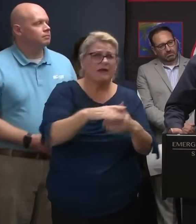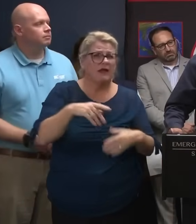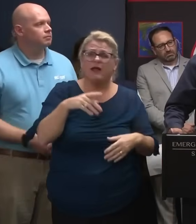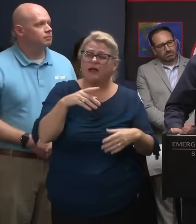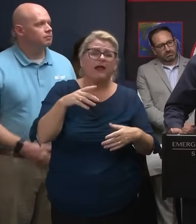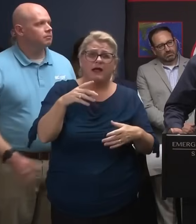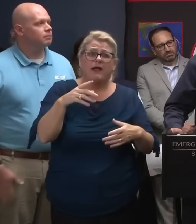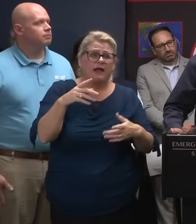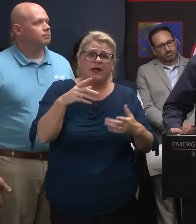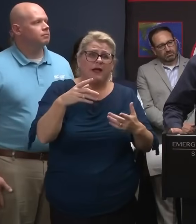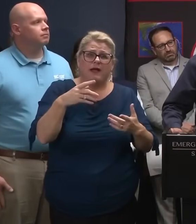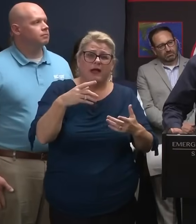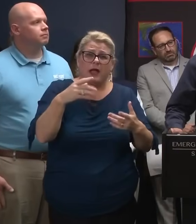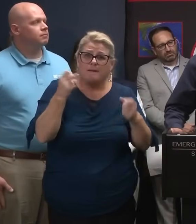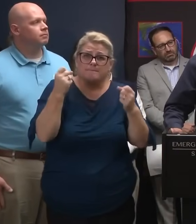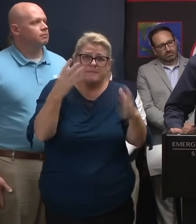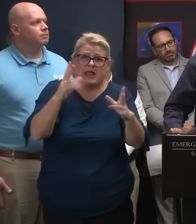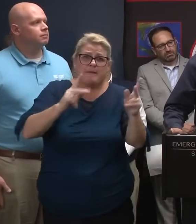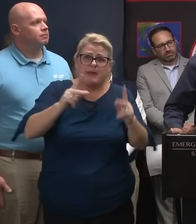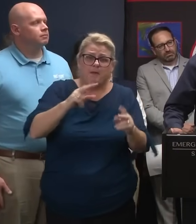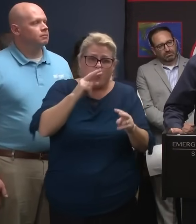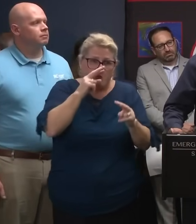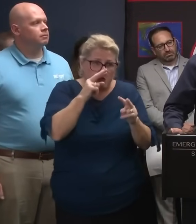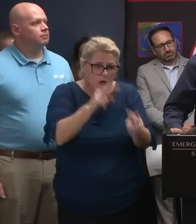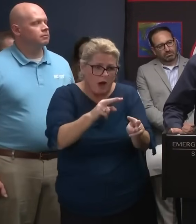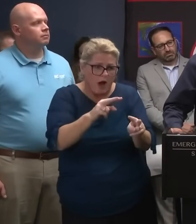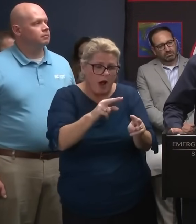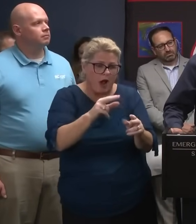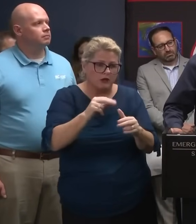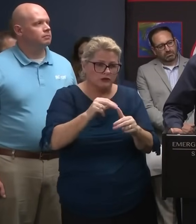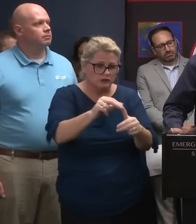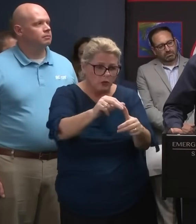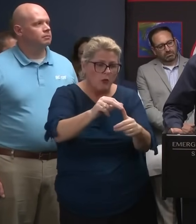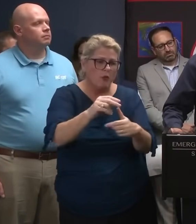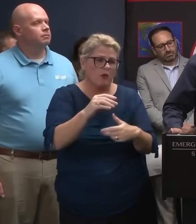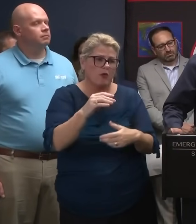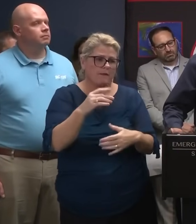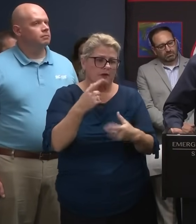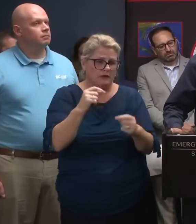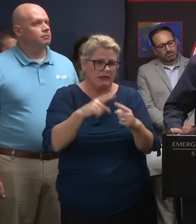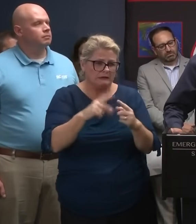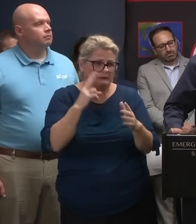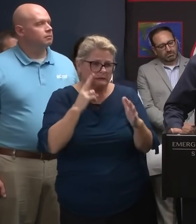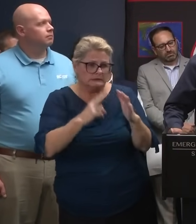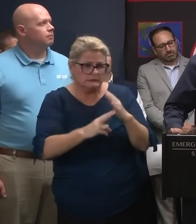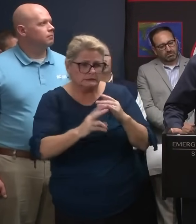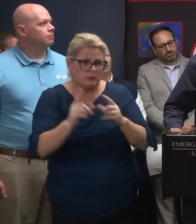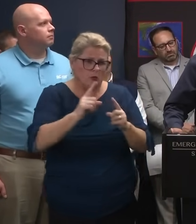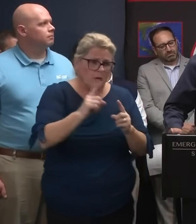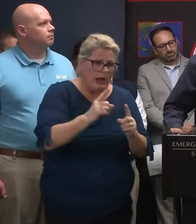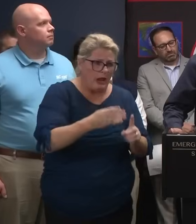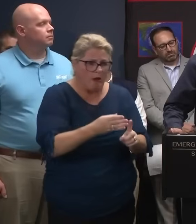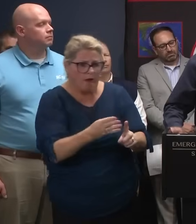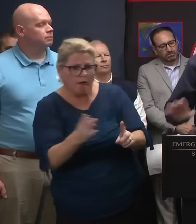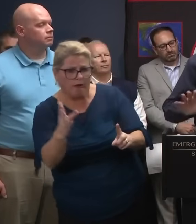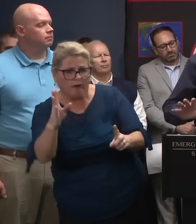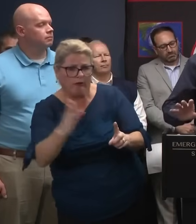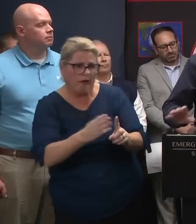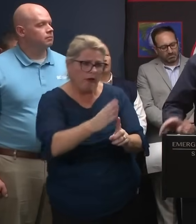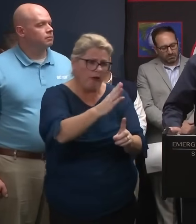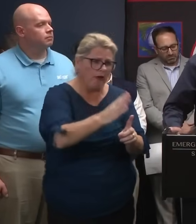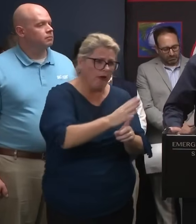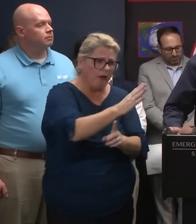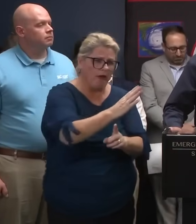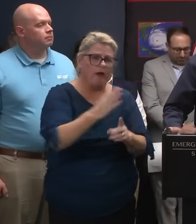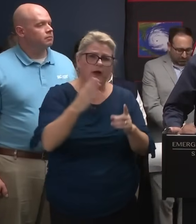wall watching this storm and trying to anticipate where it was going. So that's the